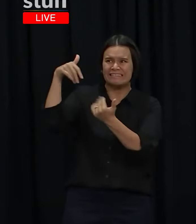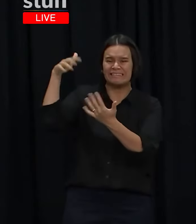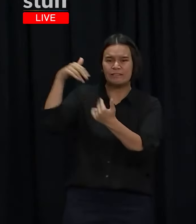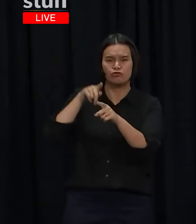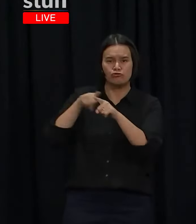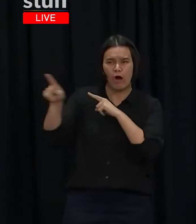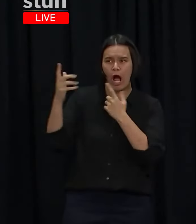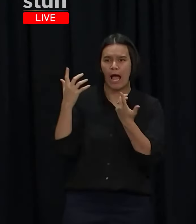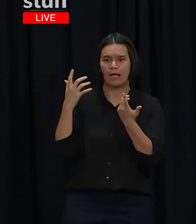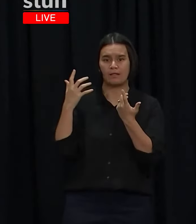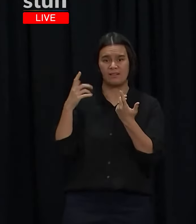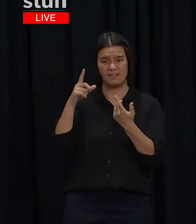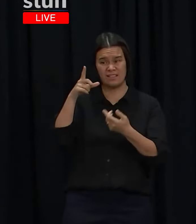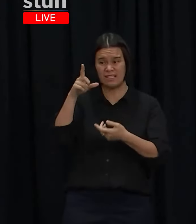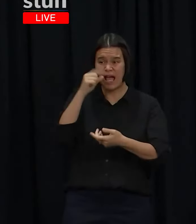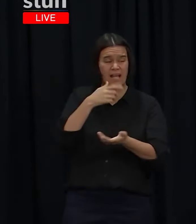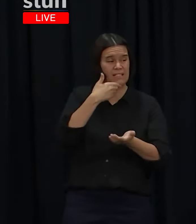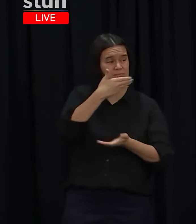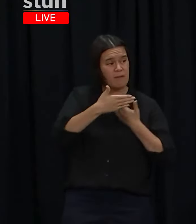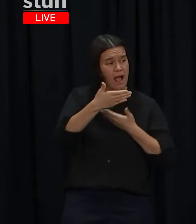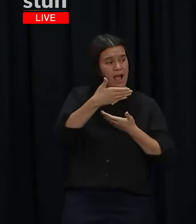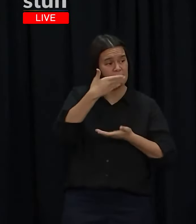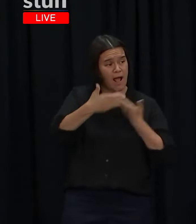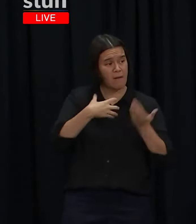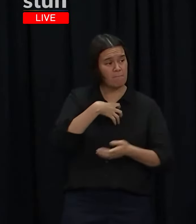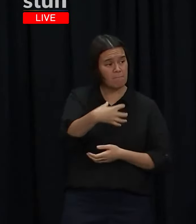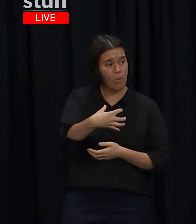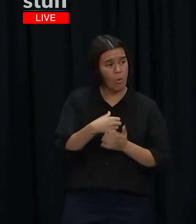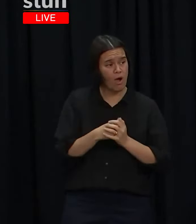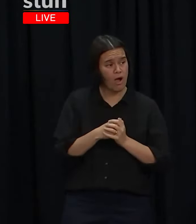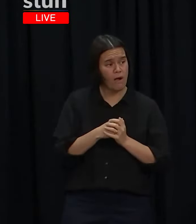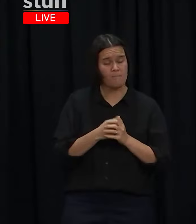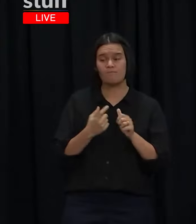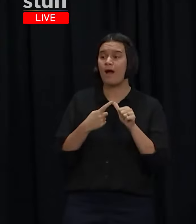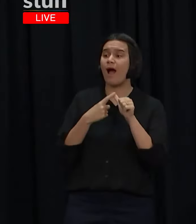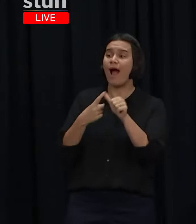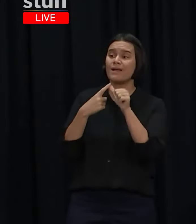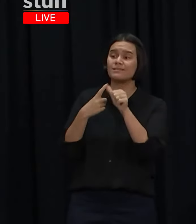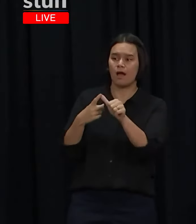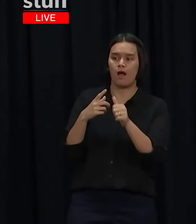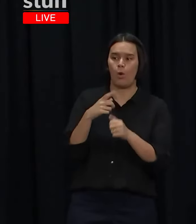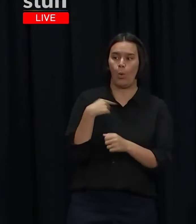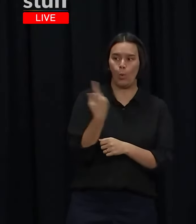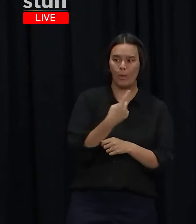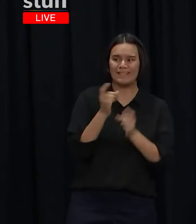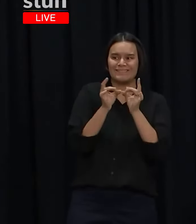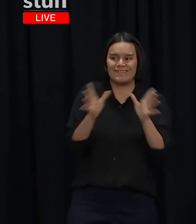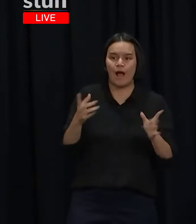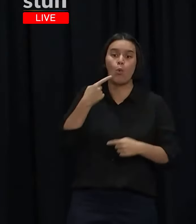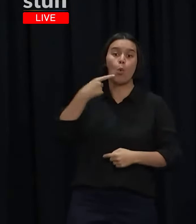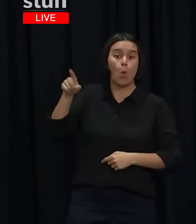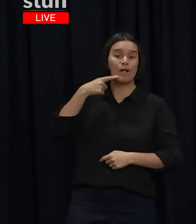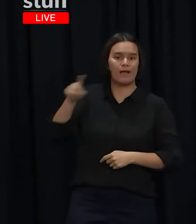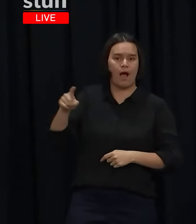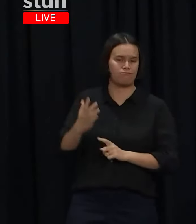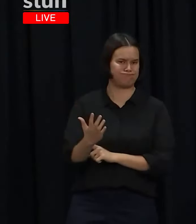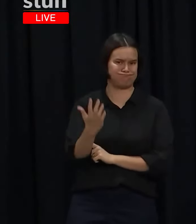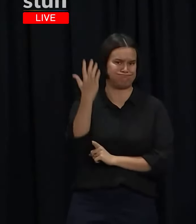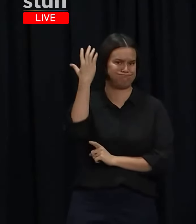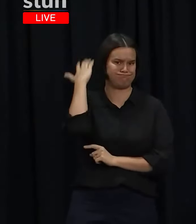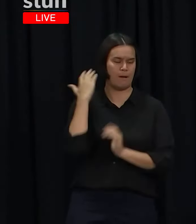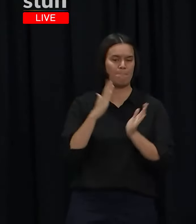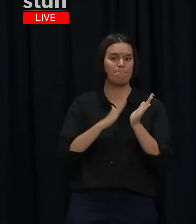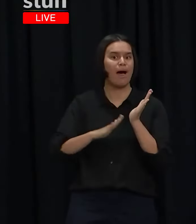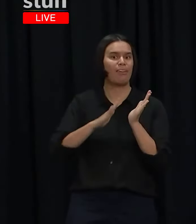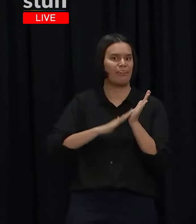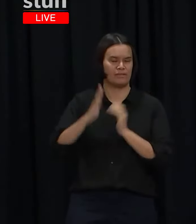the orders in for some time. In fact, we've had... Some time. Oh, well, we have been ordering them for months, and that's why we have quite a number already on shore,